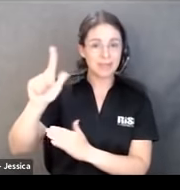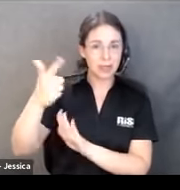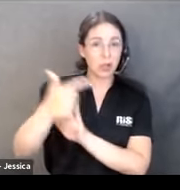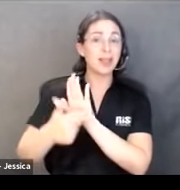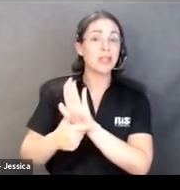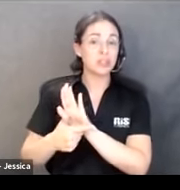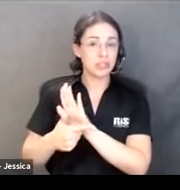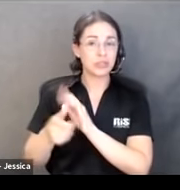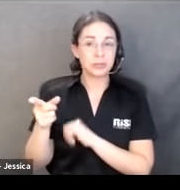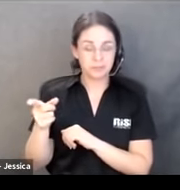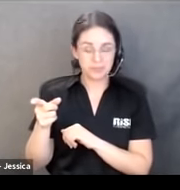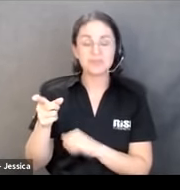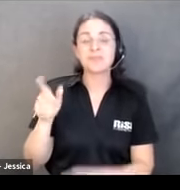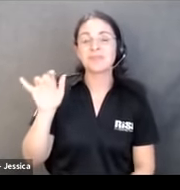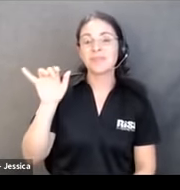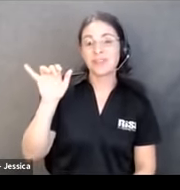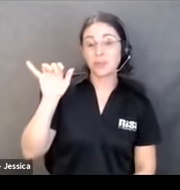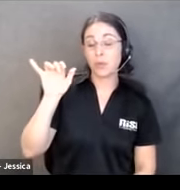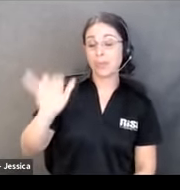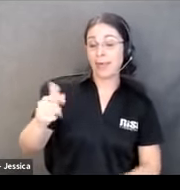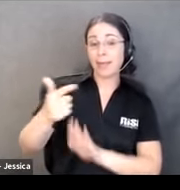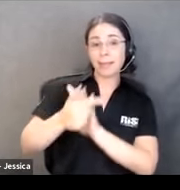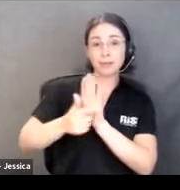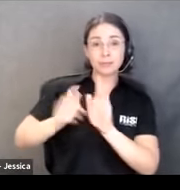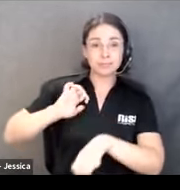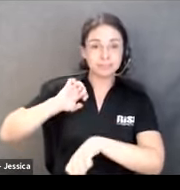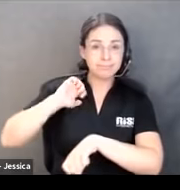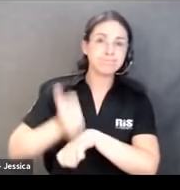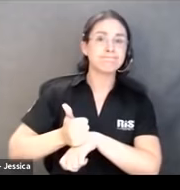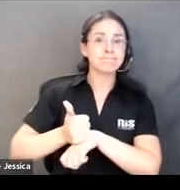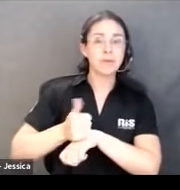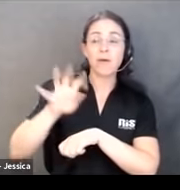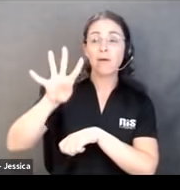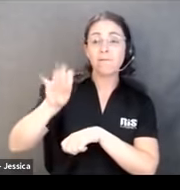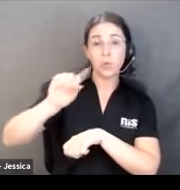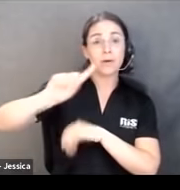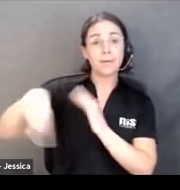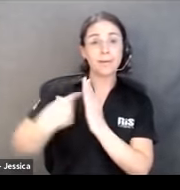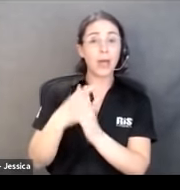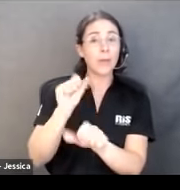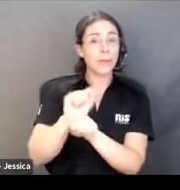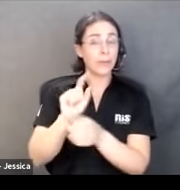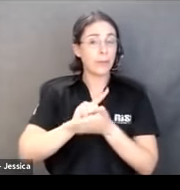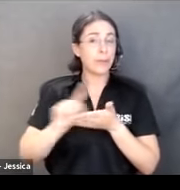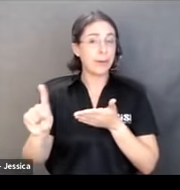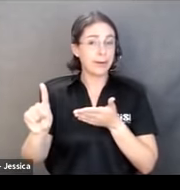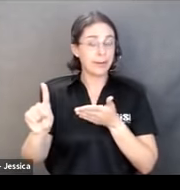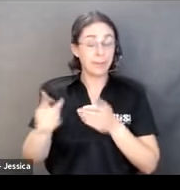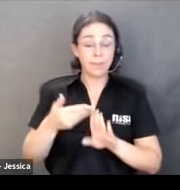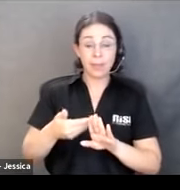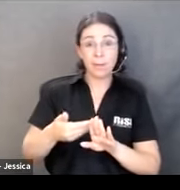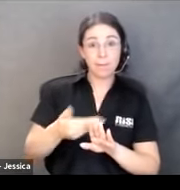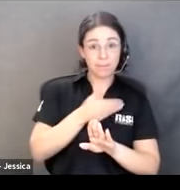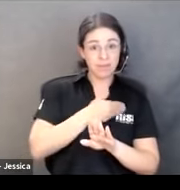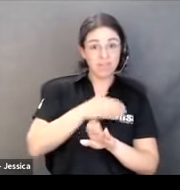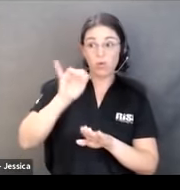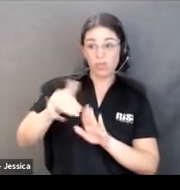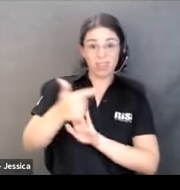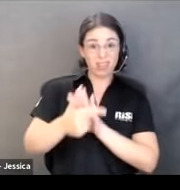That legislation established the 40-hour workweek. Before the 40-hour workweek